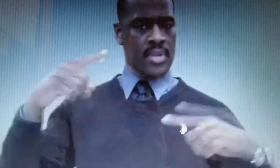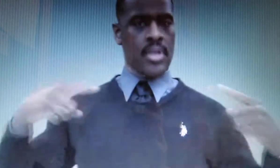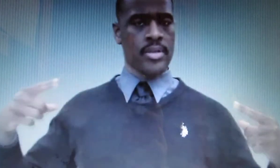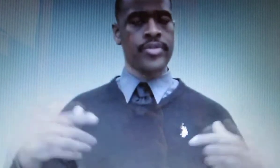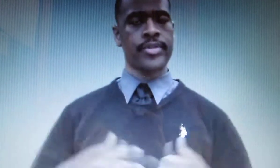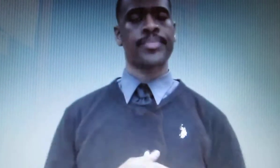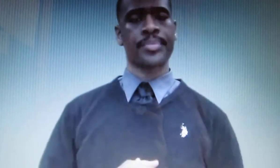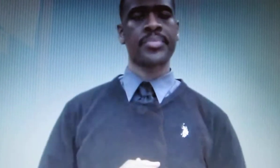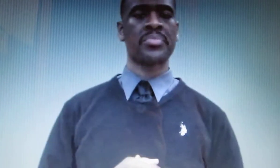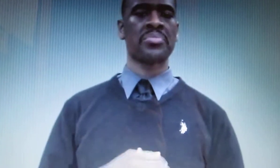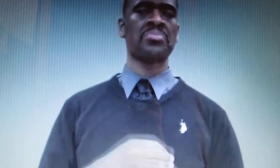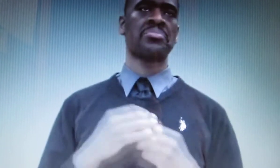has variations.